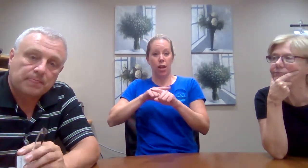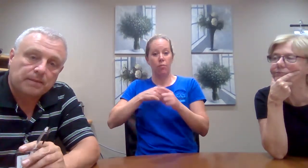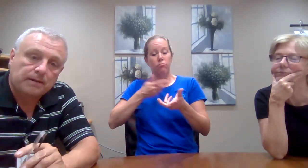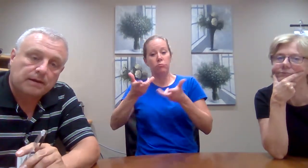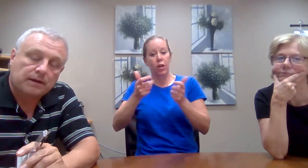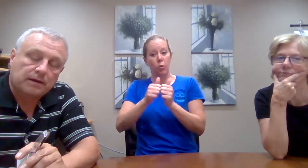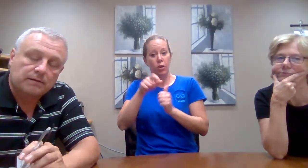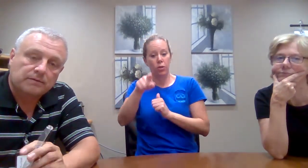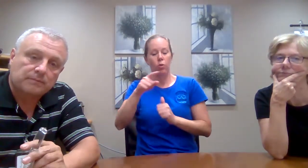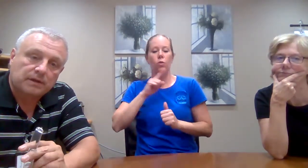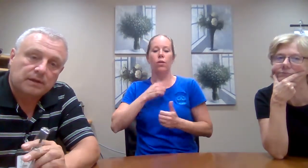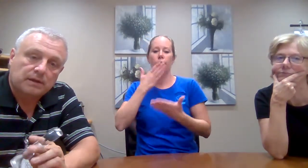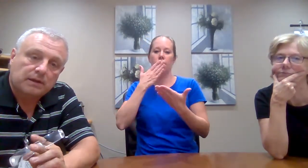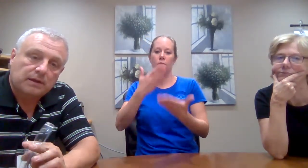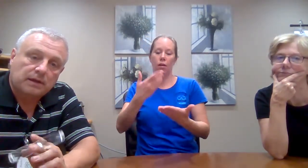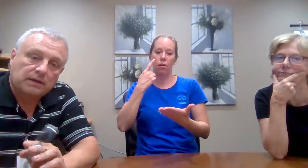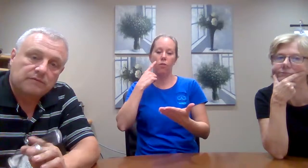one.